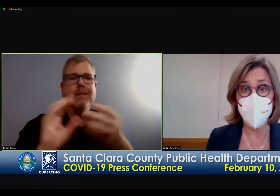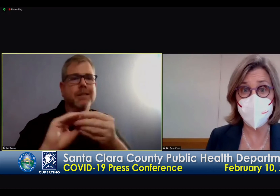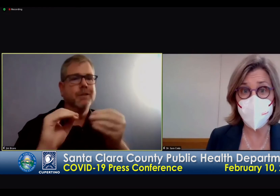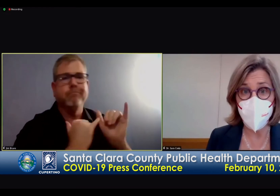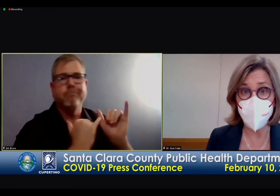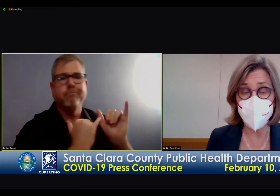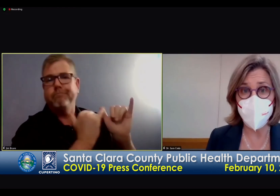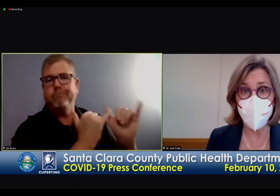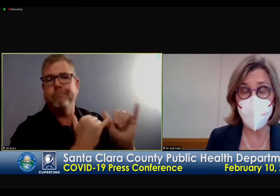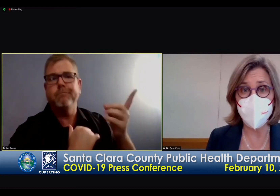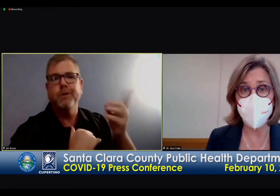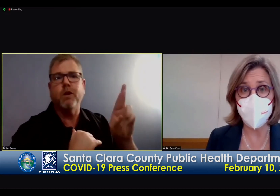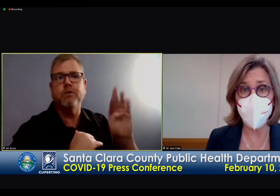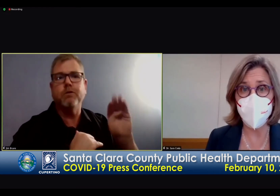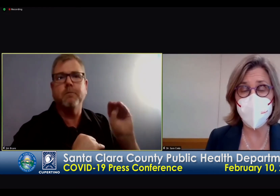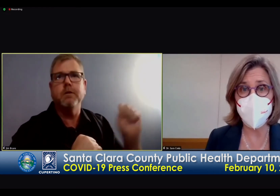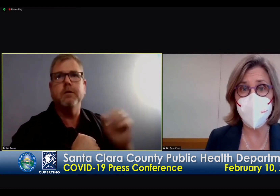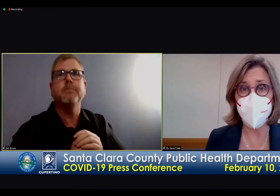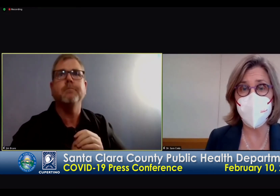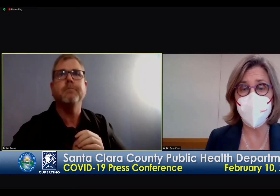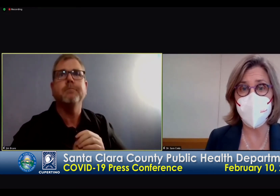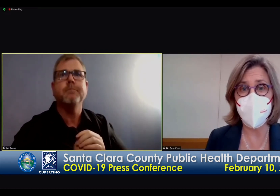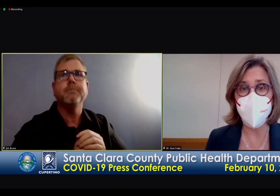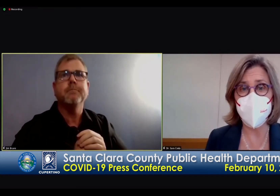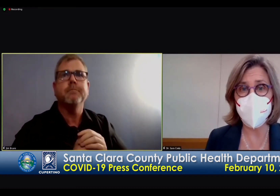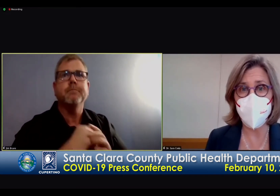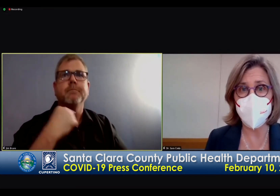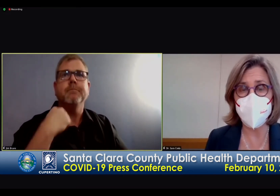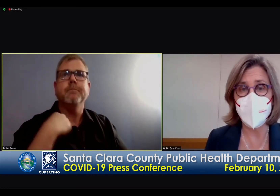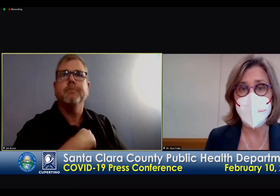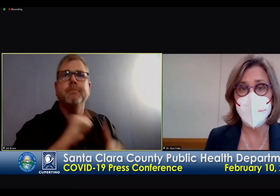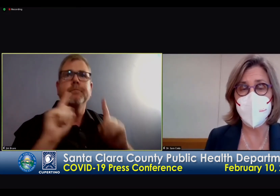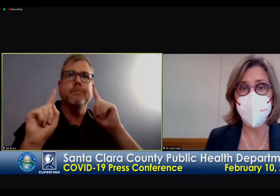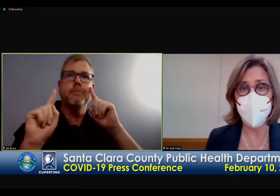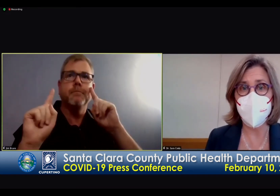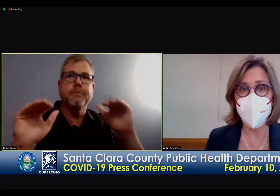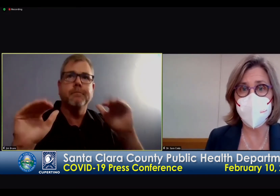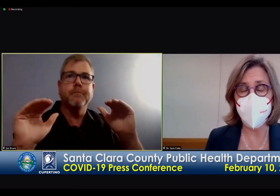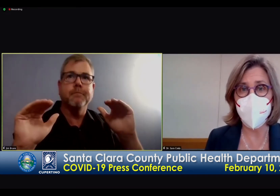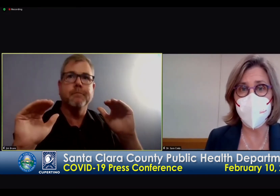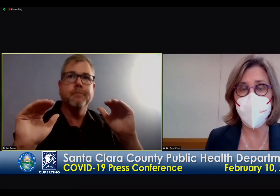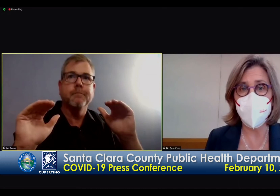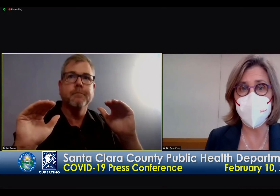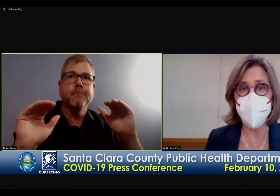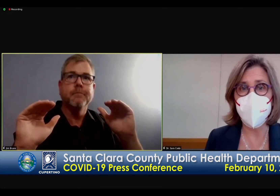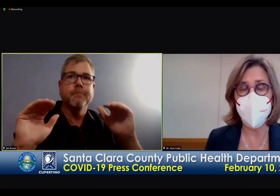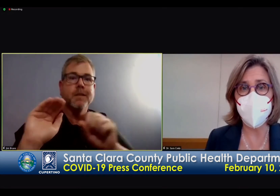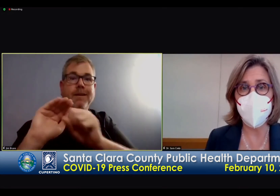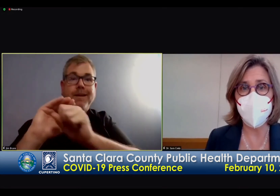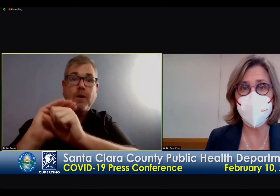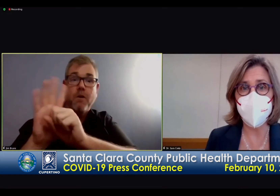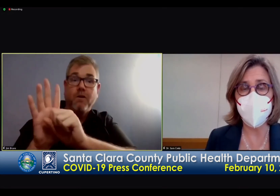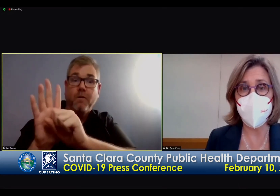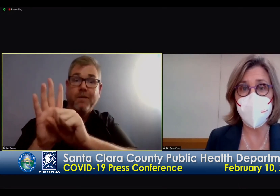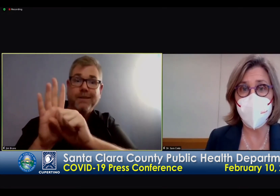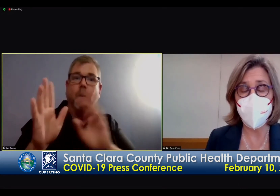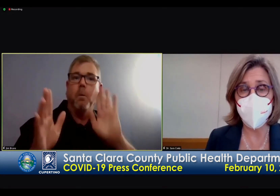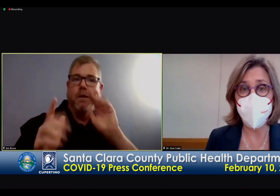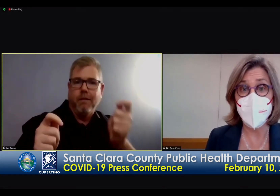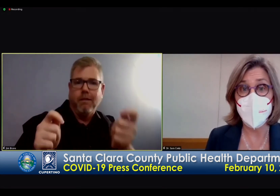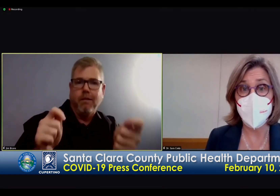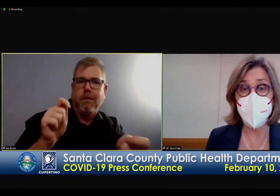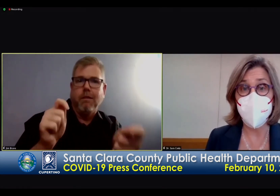should expect that the virus will continue to adapt and change. And so it is important that we continue to do everything that we